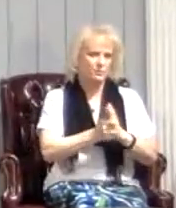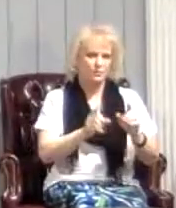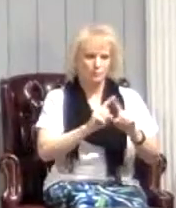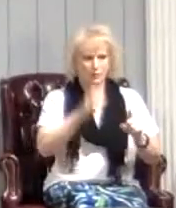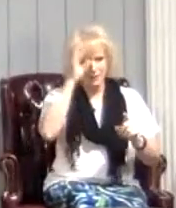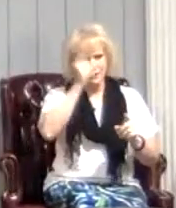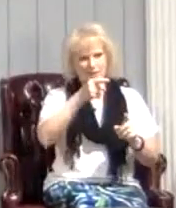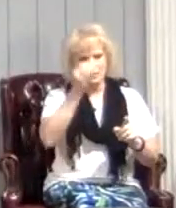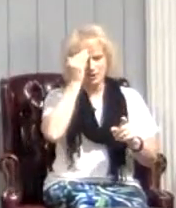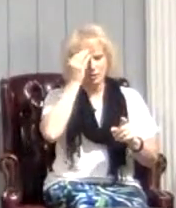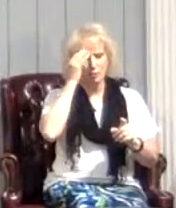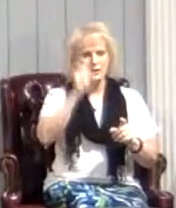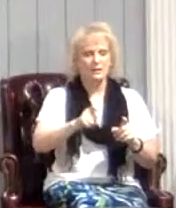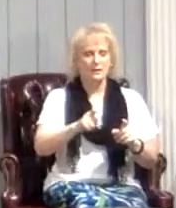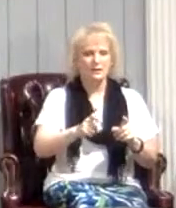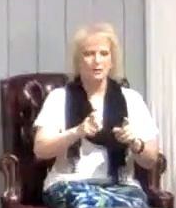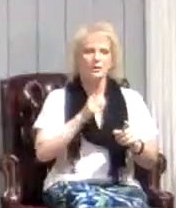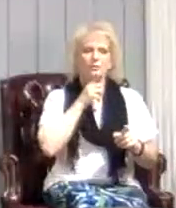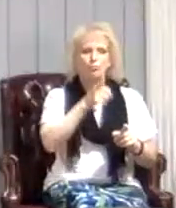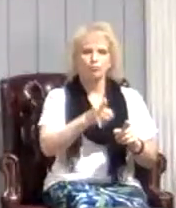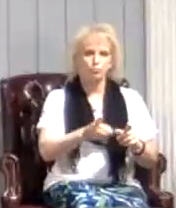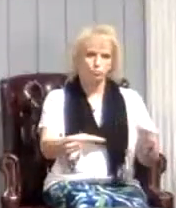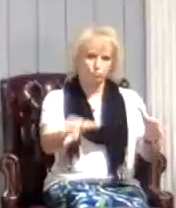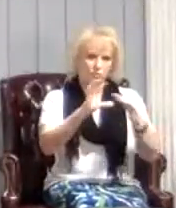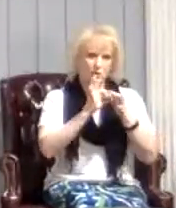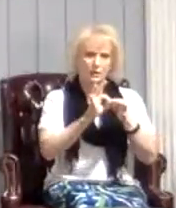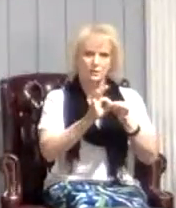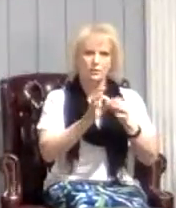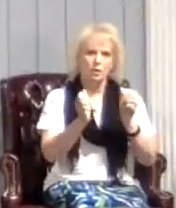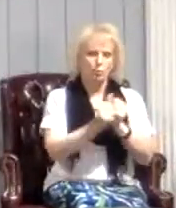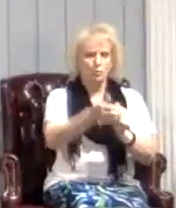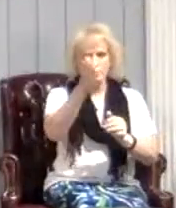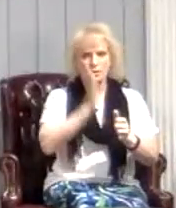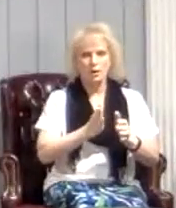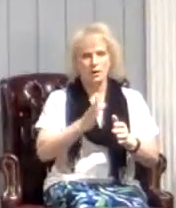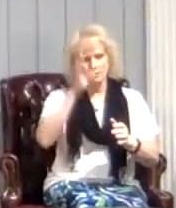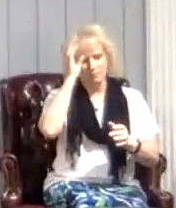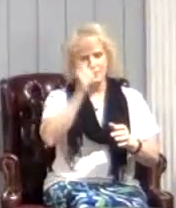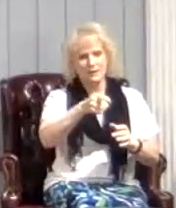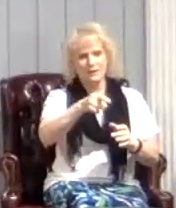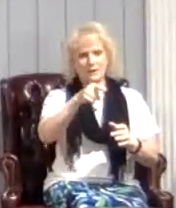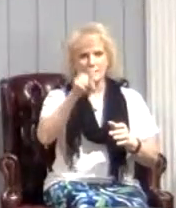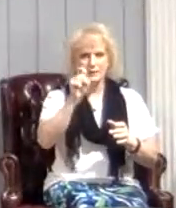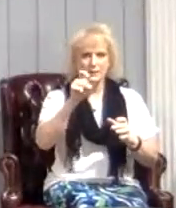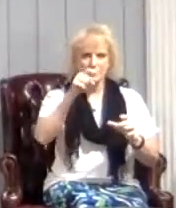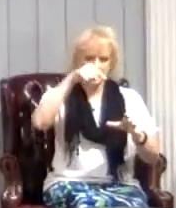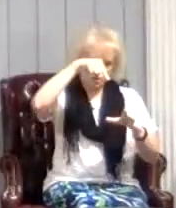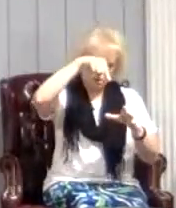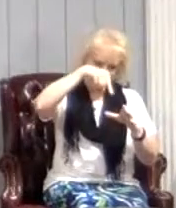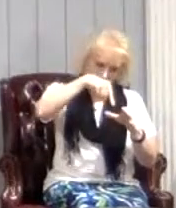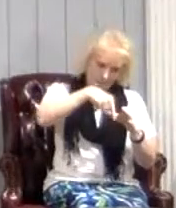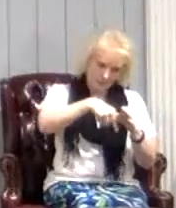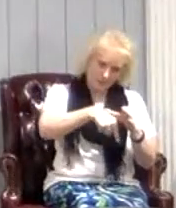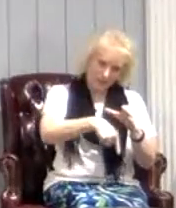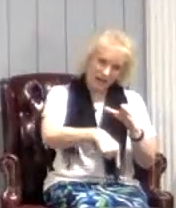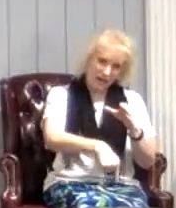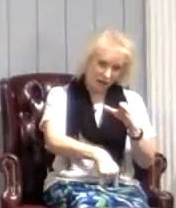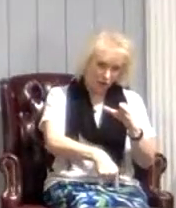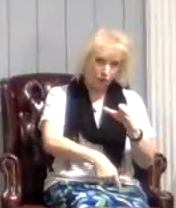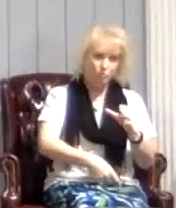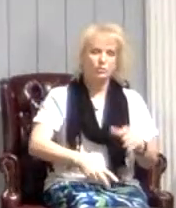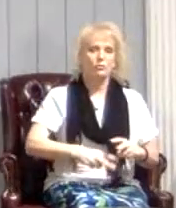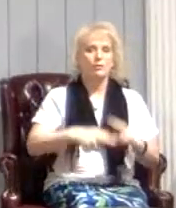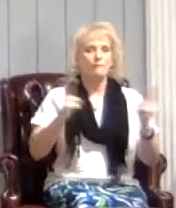have a real relationship, a solid relationship with God. He needed to tap down into the very source of God. I just